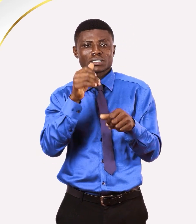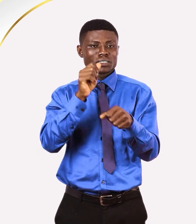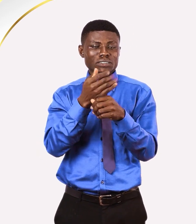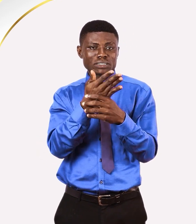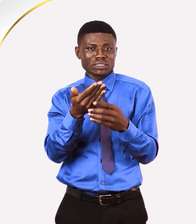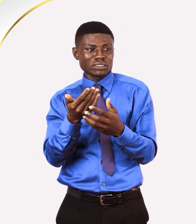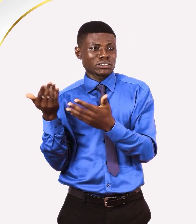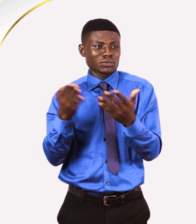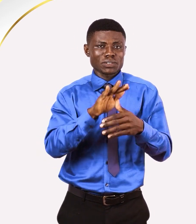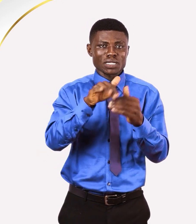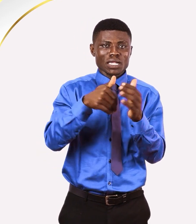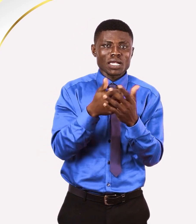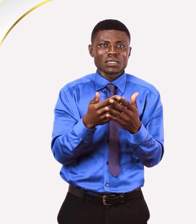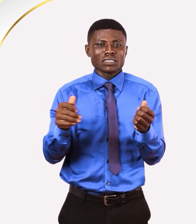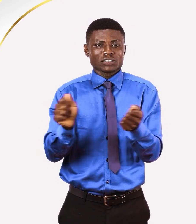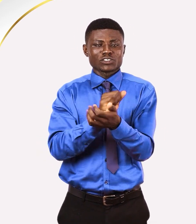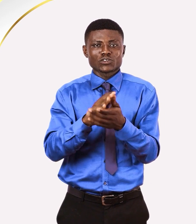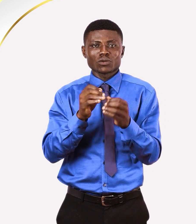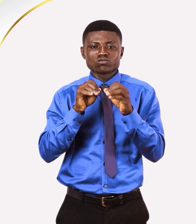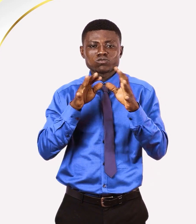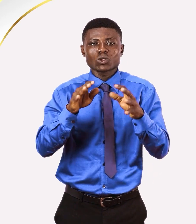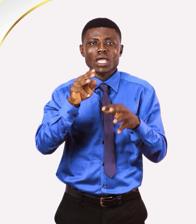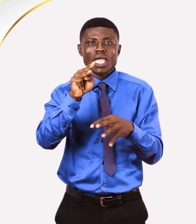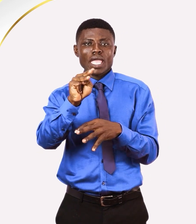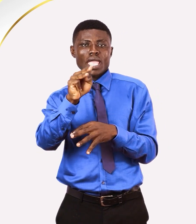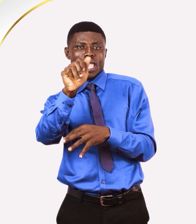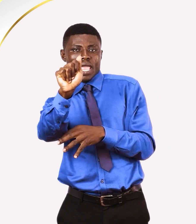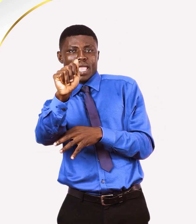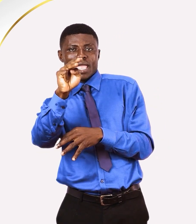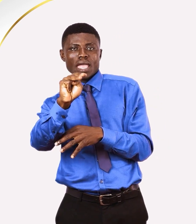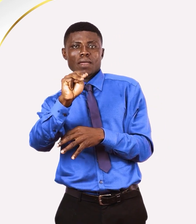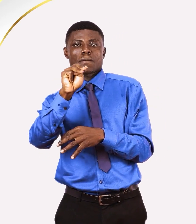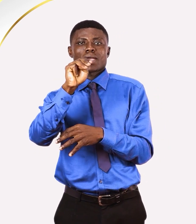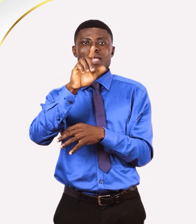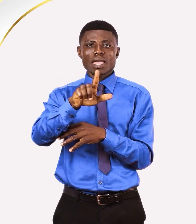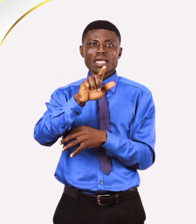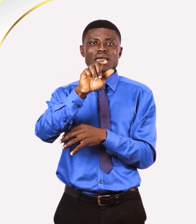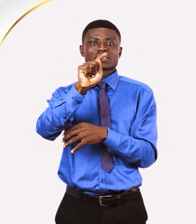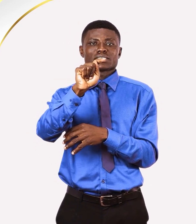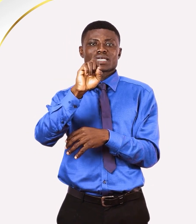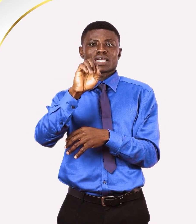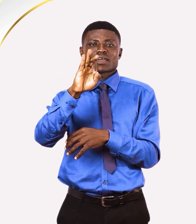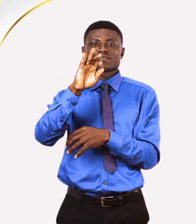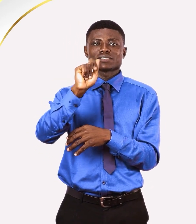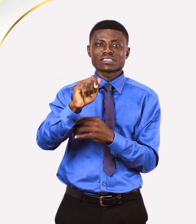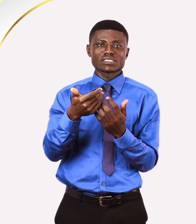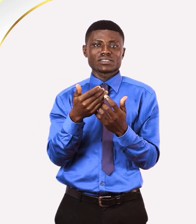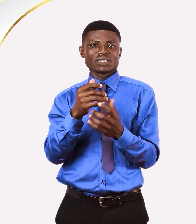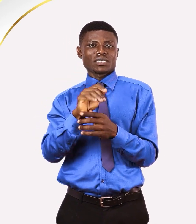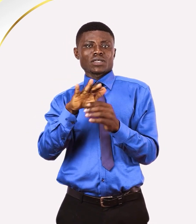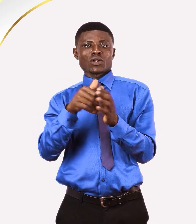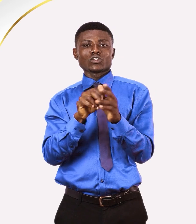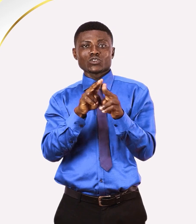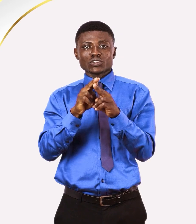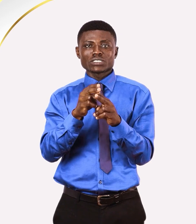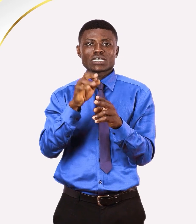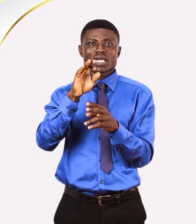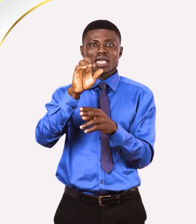proliferation of weapons of mass destruction, AML, CFT, CPF, unit of